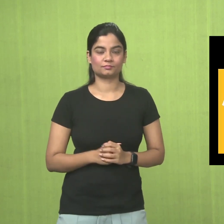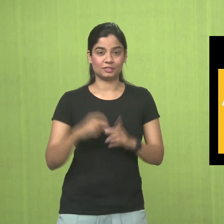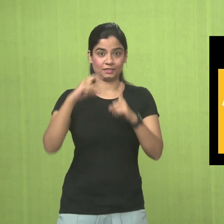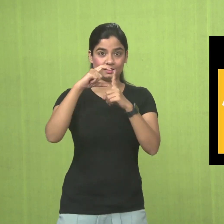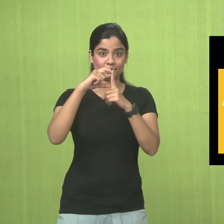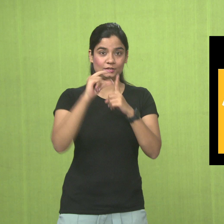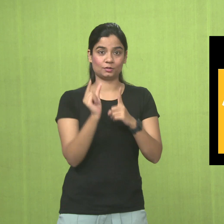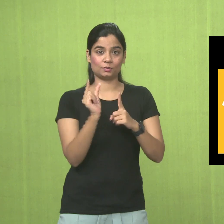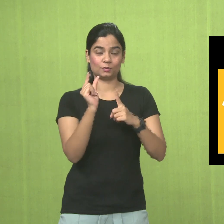Duty.